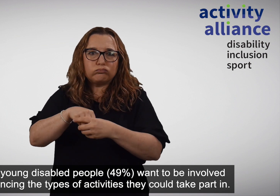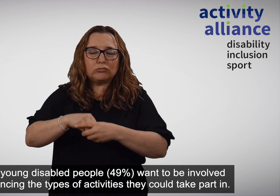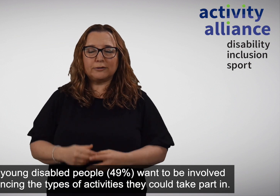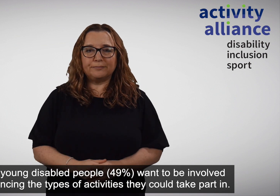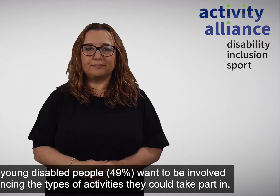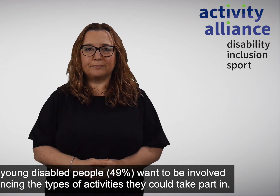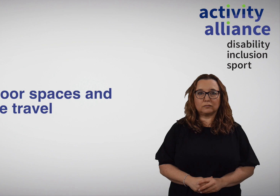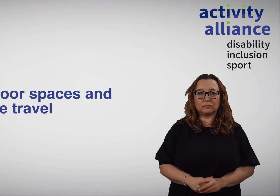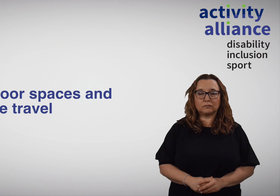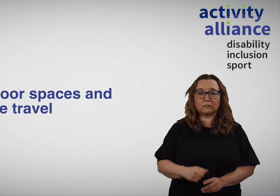Number 7,